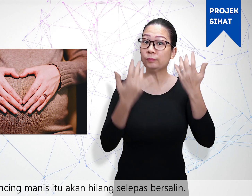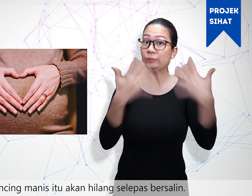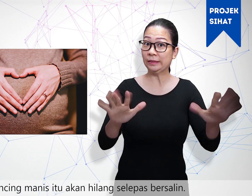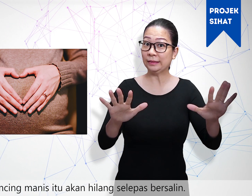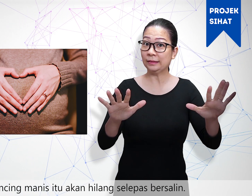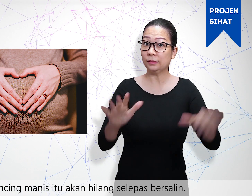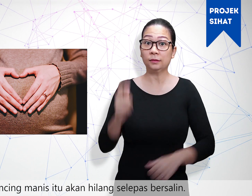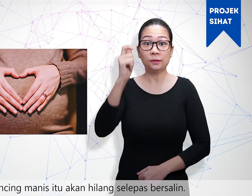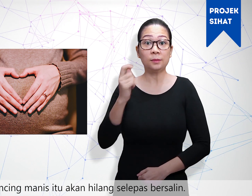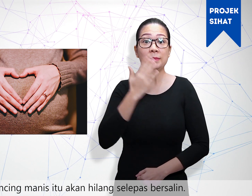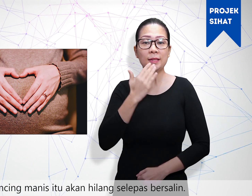delivered.